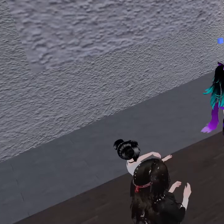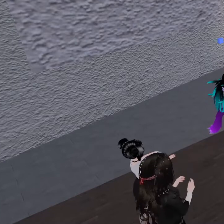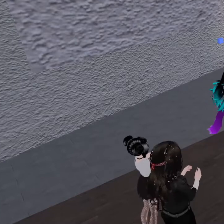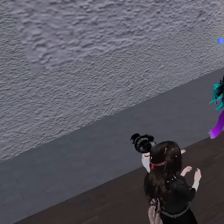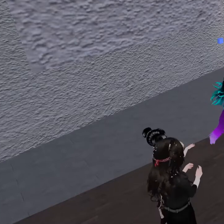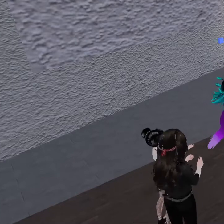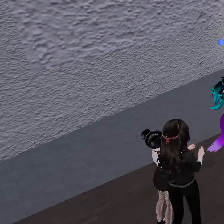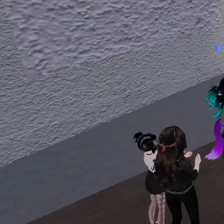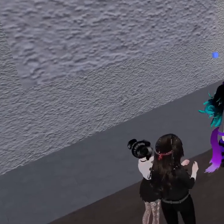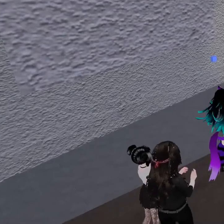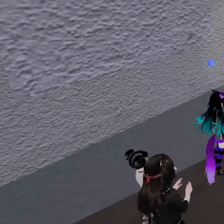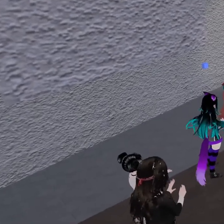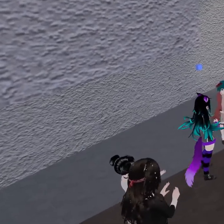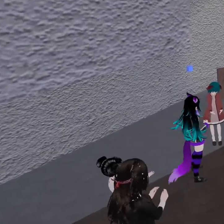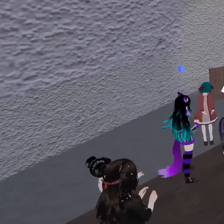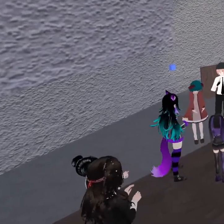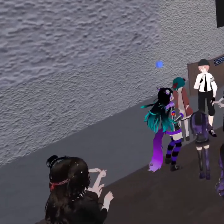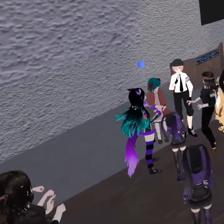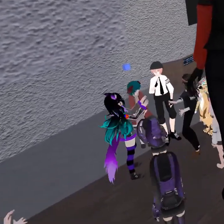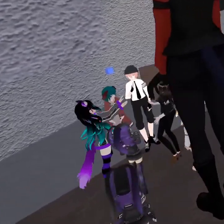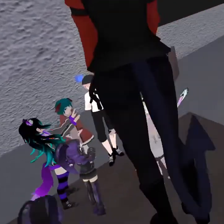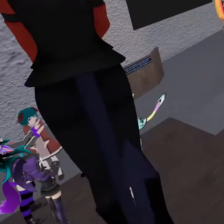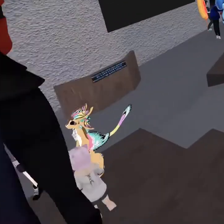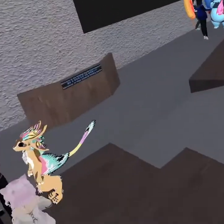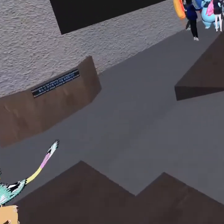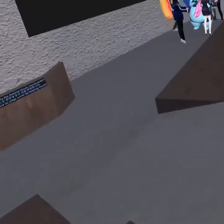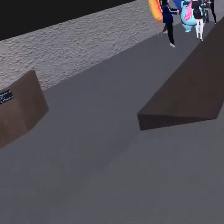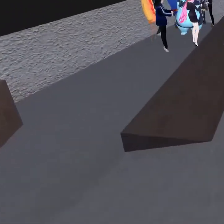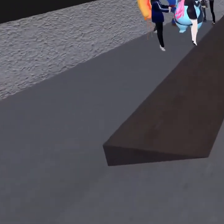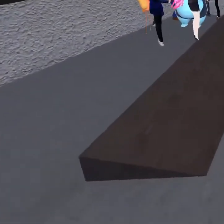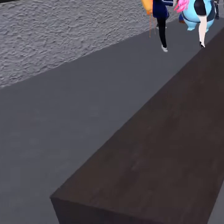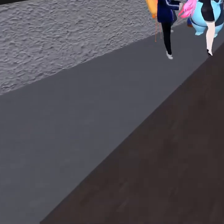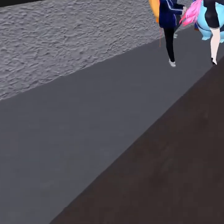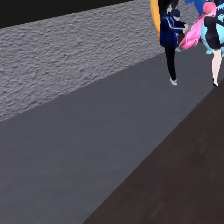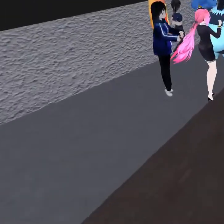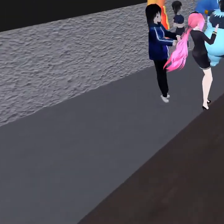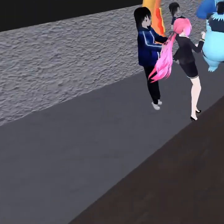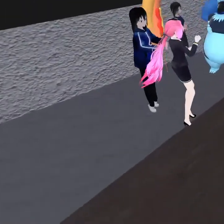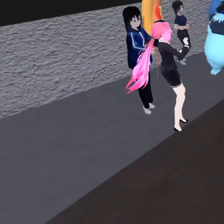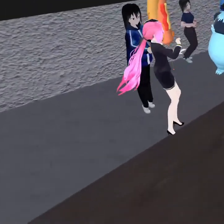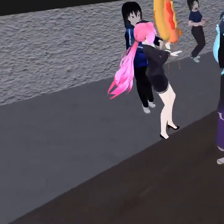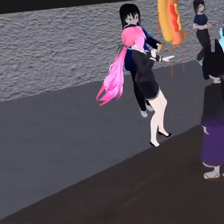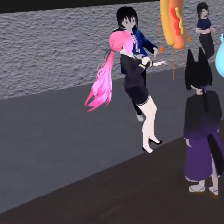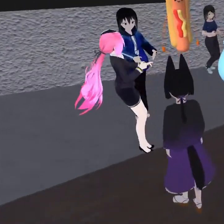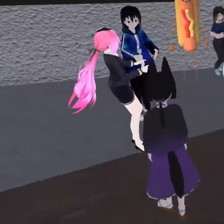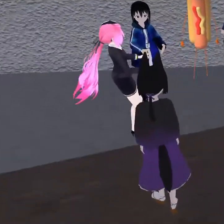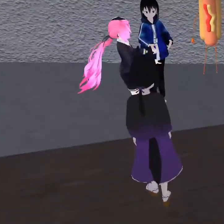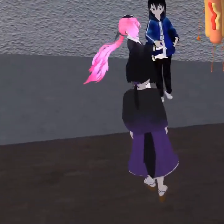though. We're Oh my trying to do God. something That does sound funny. unexpected. Yeah, that Oh, does. thank goodness you're You here. can explain it. And so Just an many idea. I said have in an the idea other what we're group.